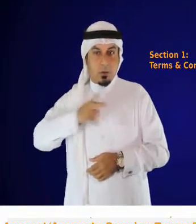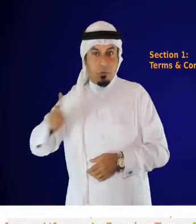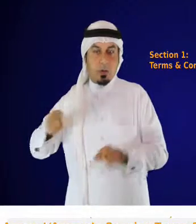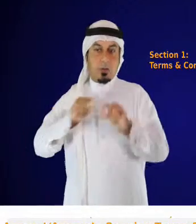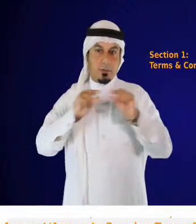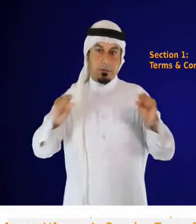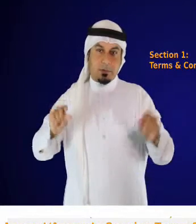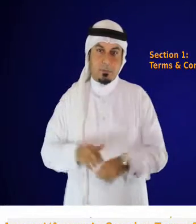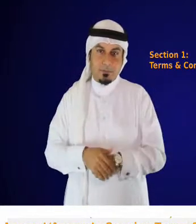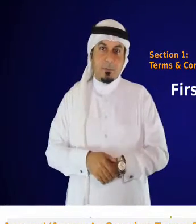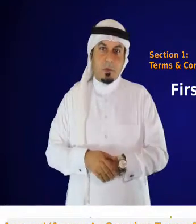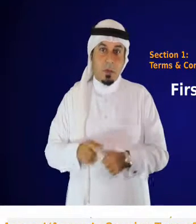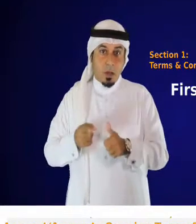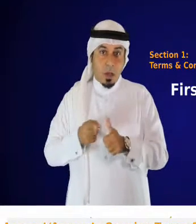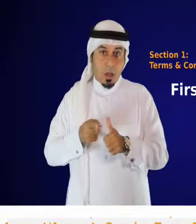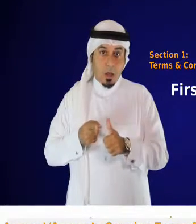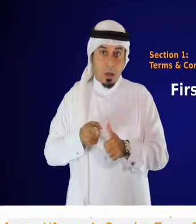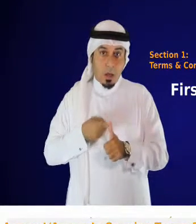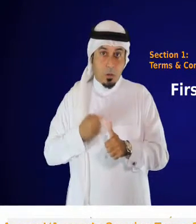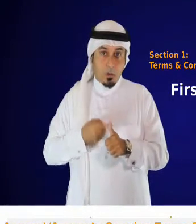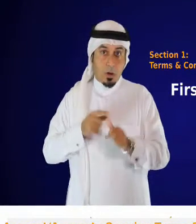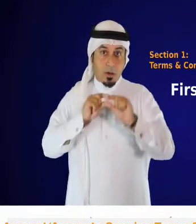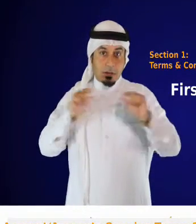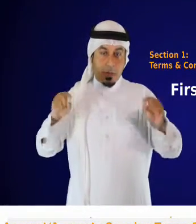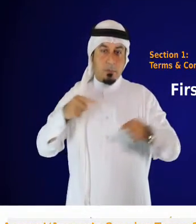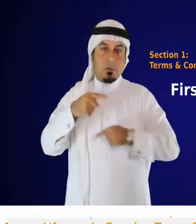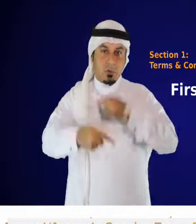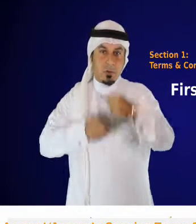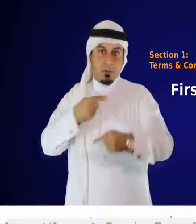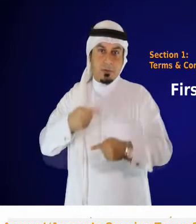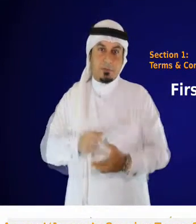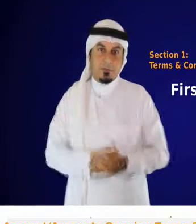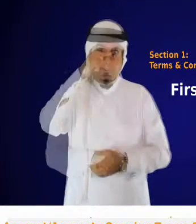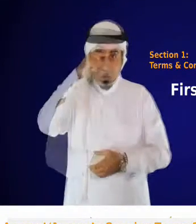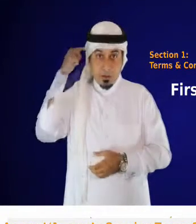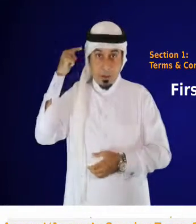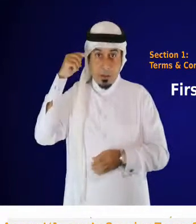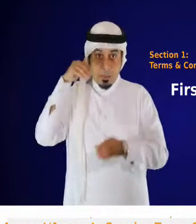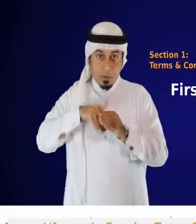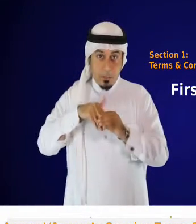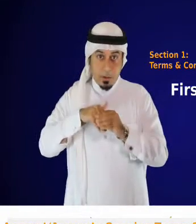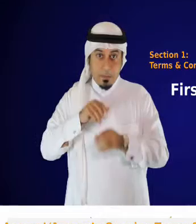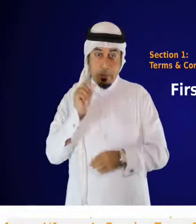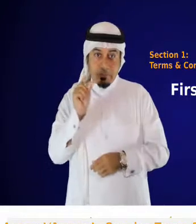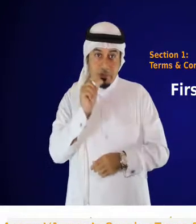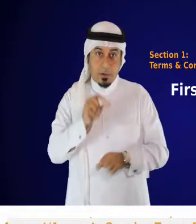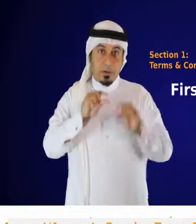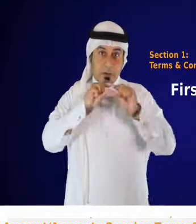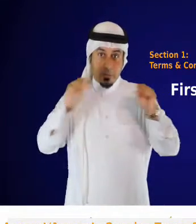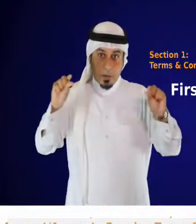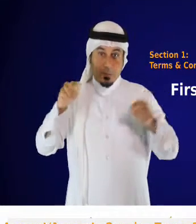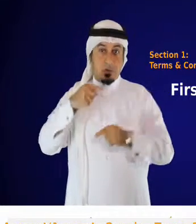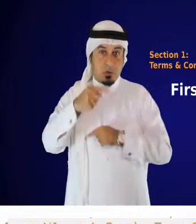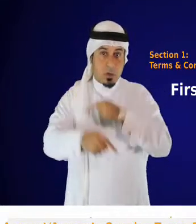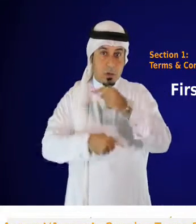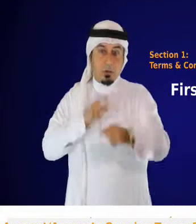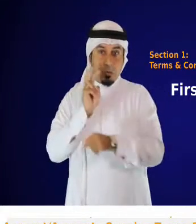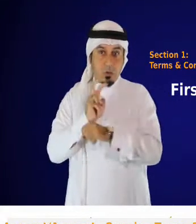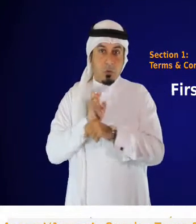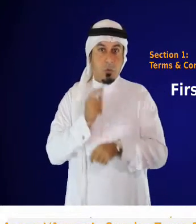accounts. First, current account. 1. If the current account contains cash debts valued